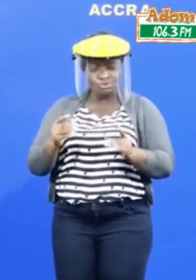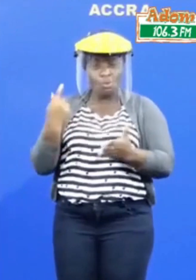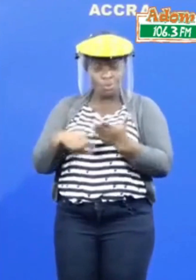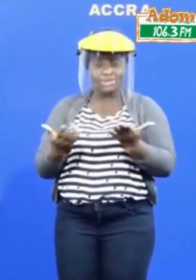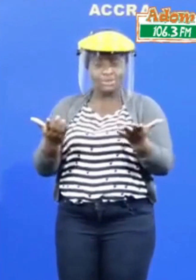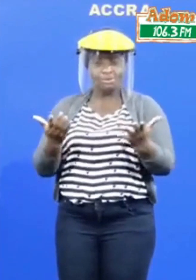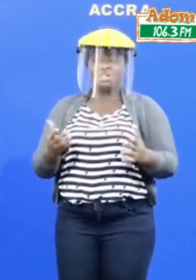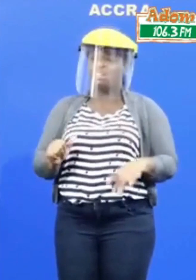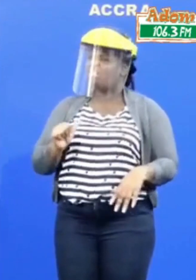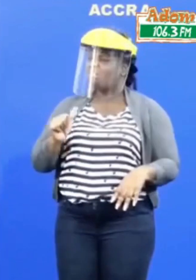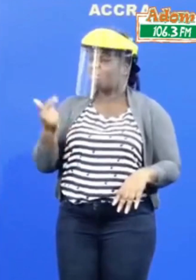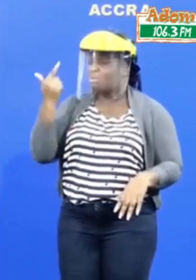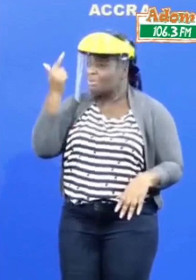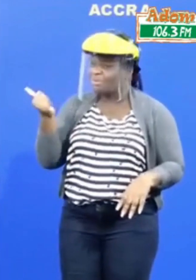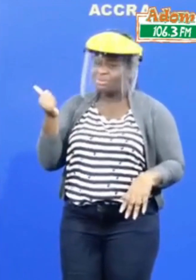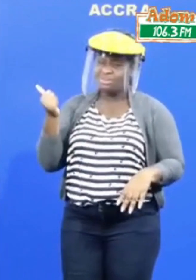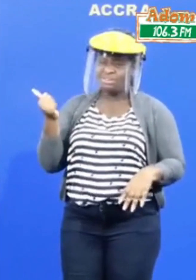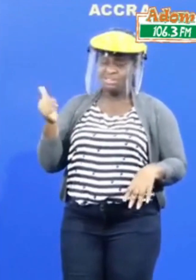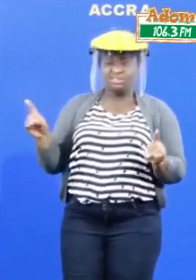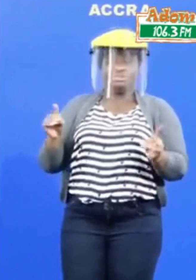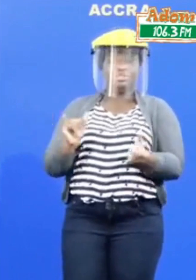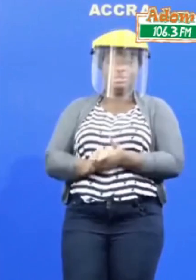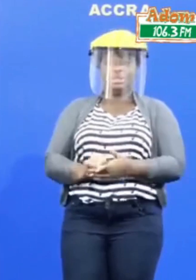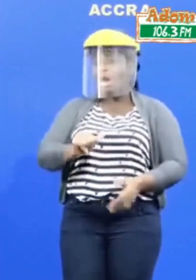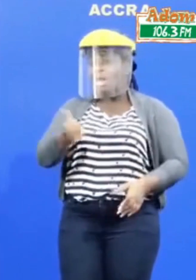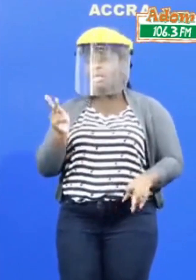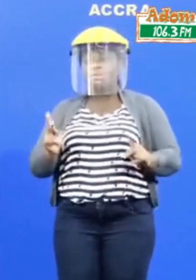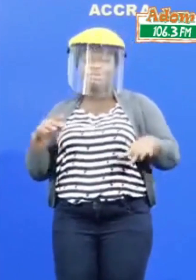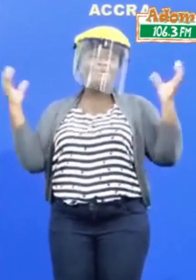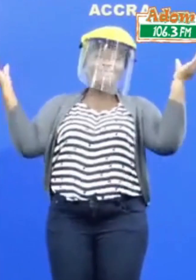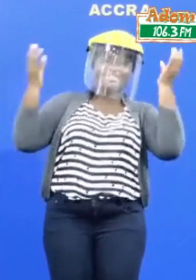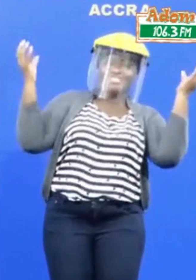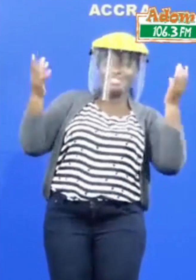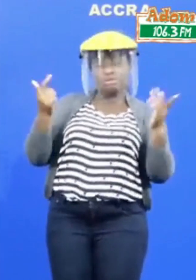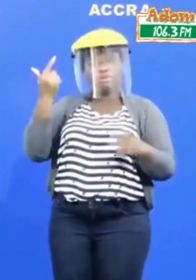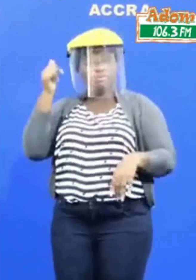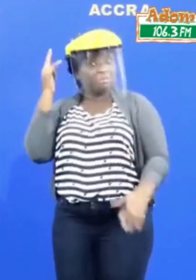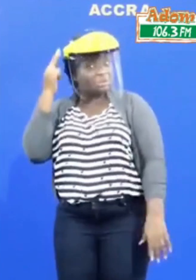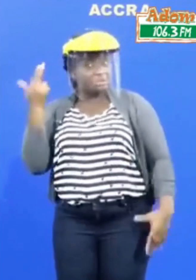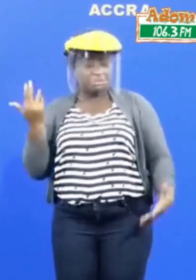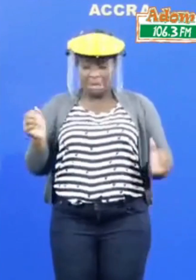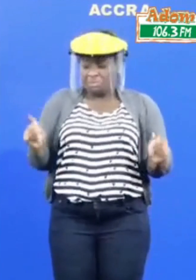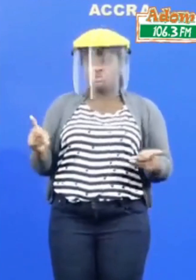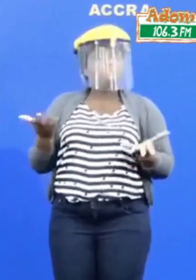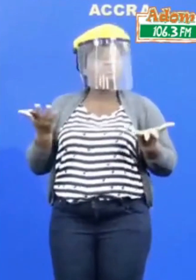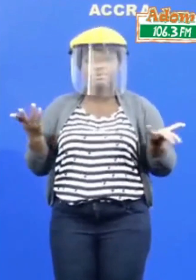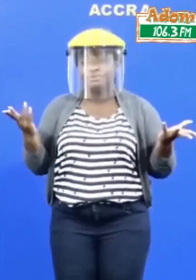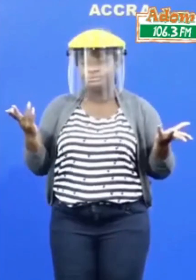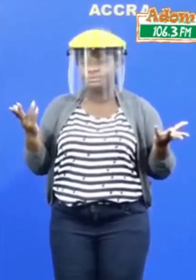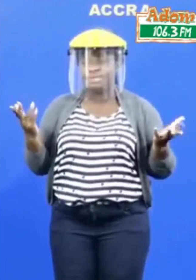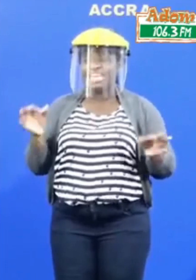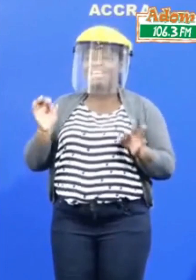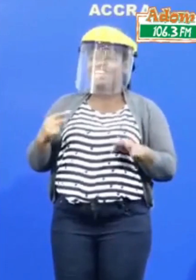to be a German. Me give me about some fire and radio Casa Bury, baby, or Casa. Medisa, I don't tell our Casa,